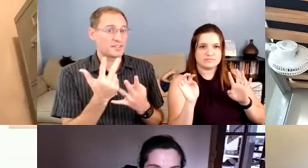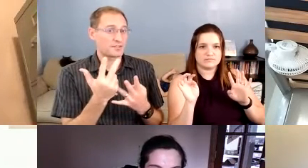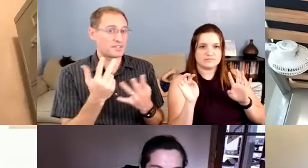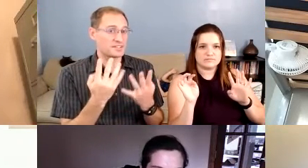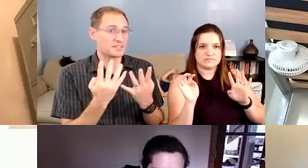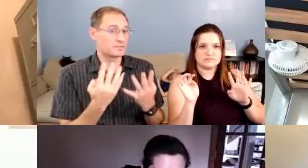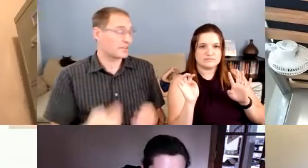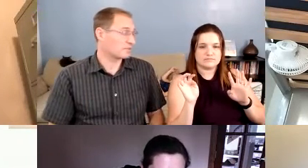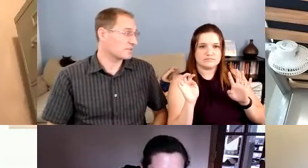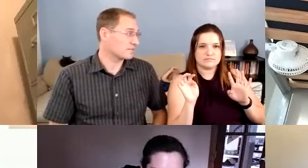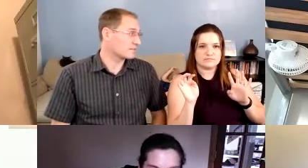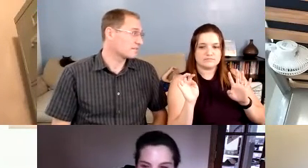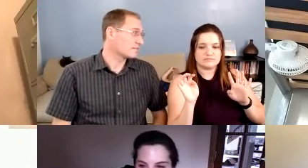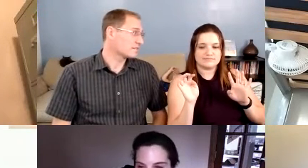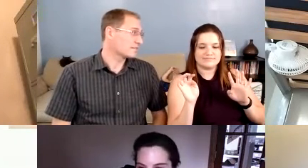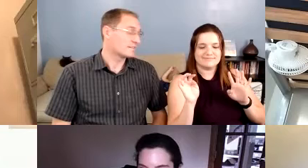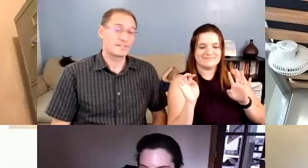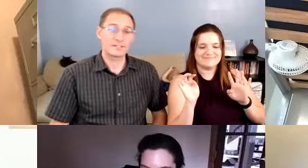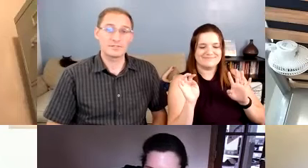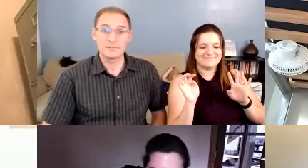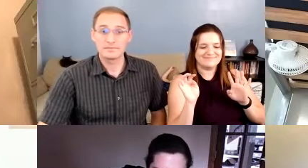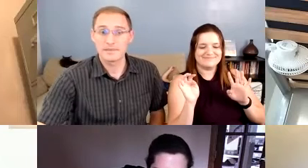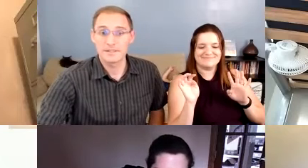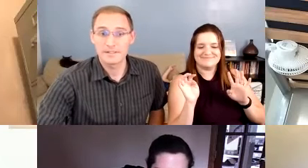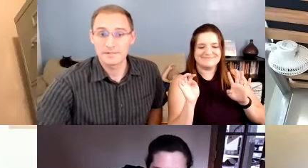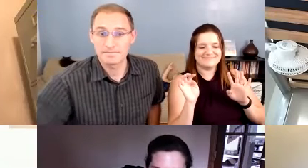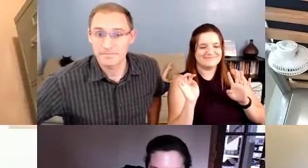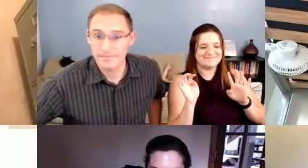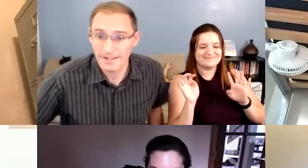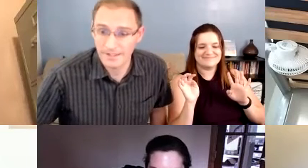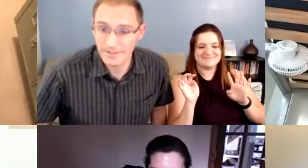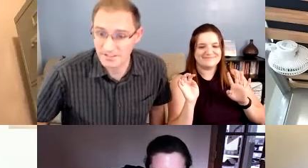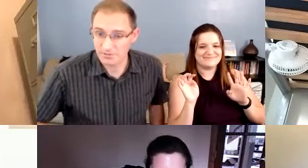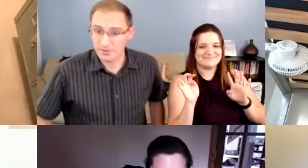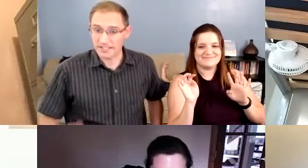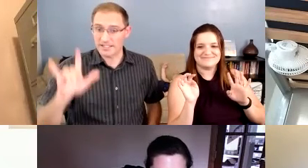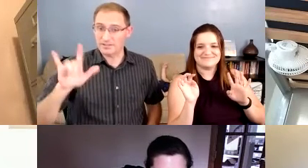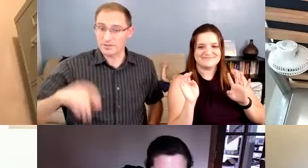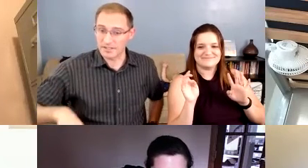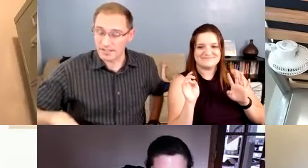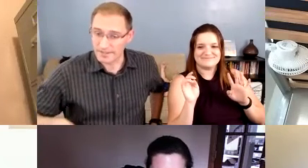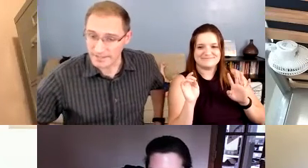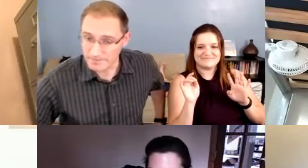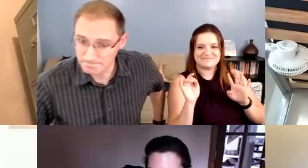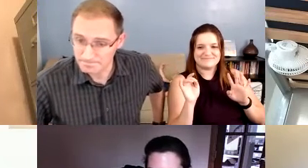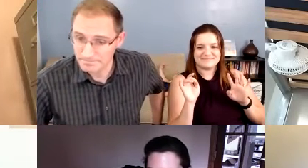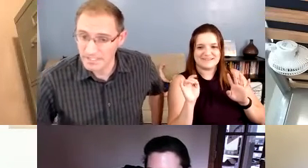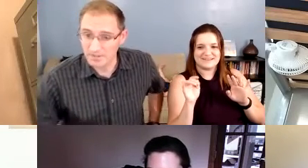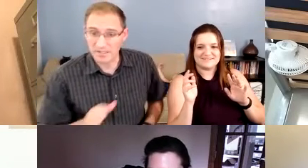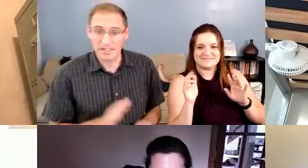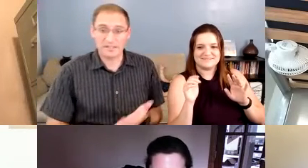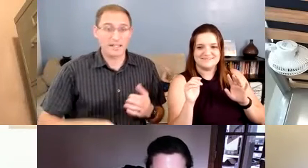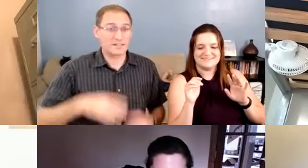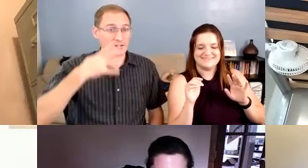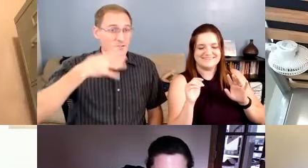CL2, CL3, CL4. That would have been kind of cool. And then just throw like I love you at the end.